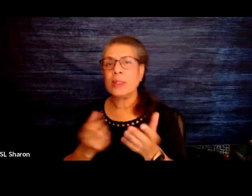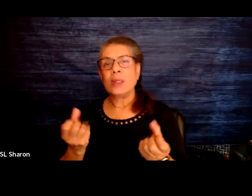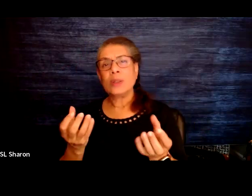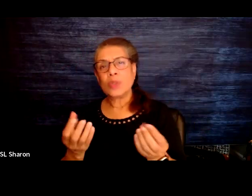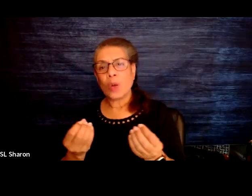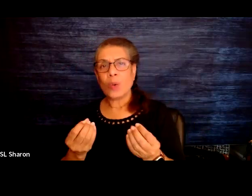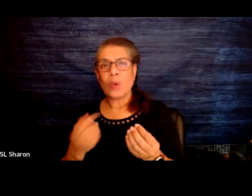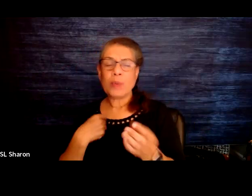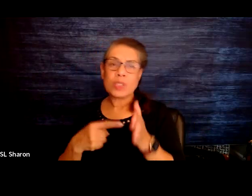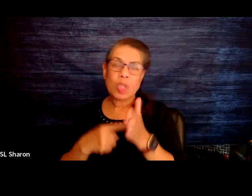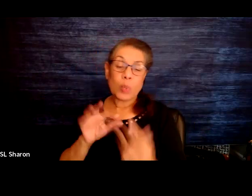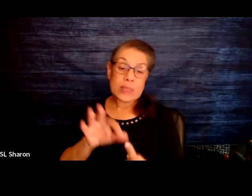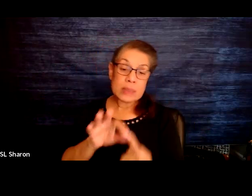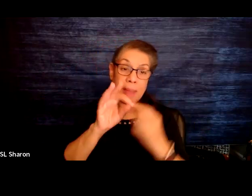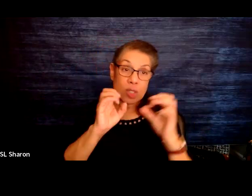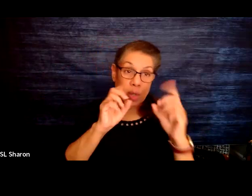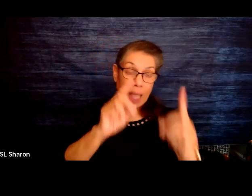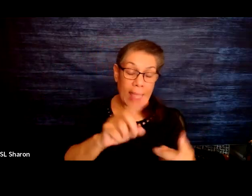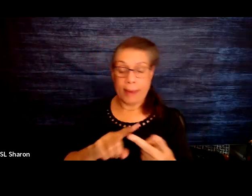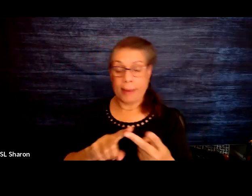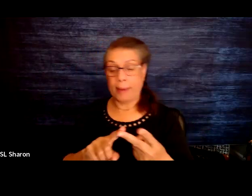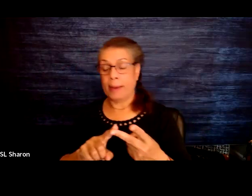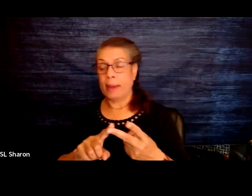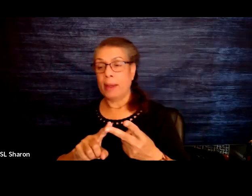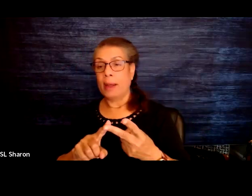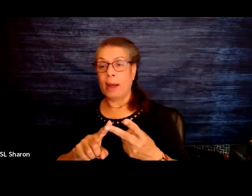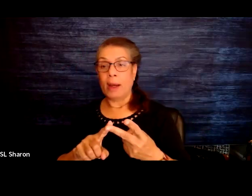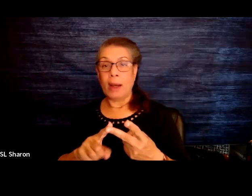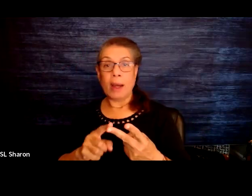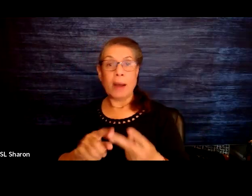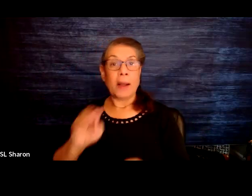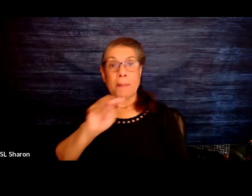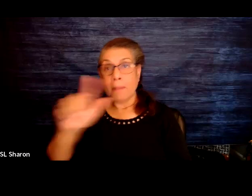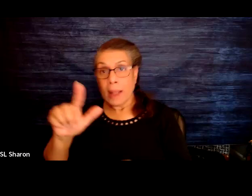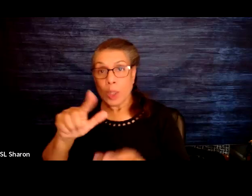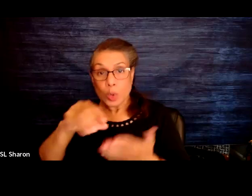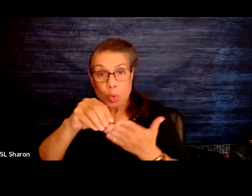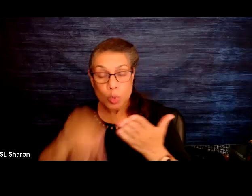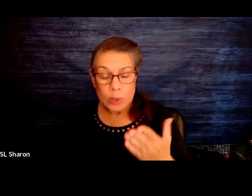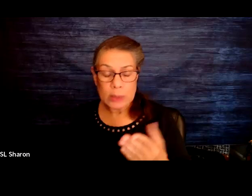requirements of special education, layer the requirements of multilingual learners,